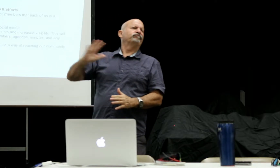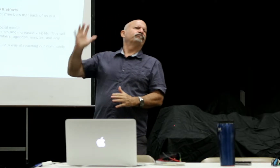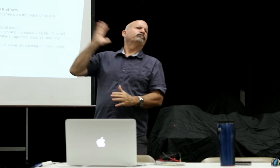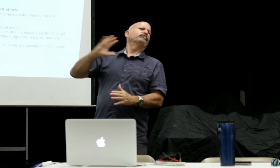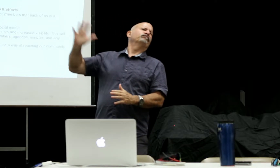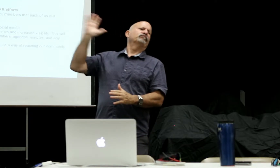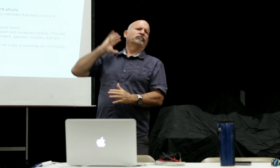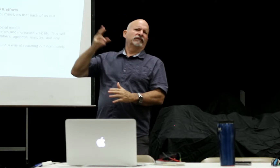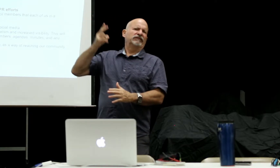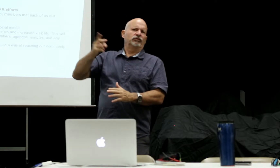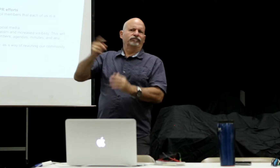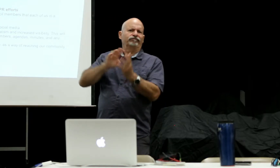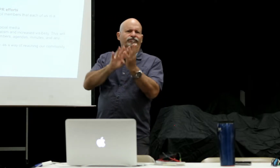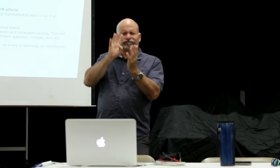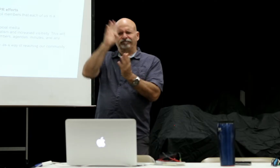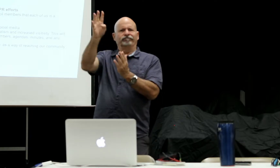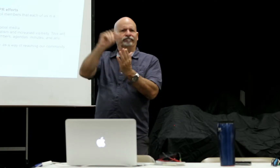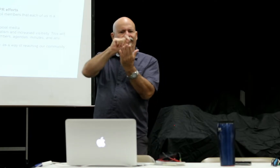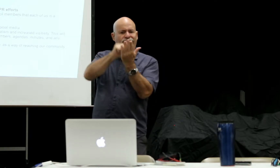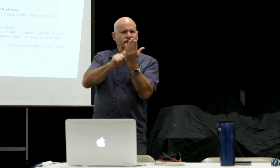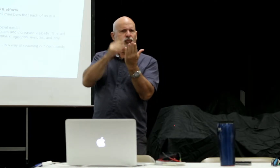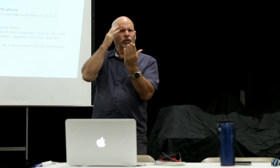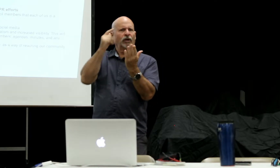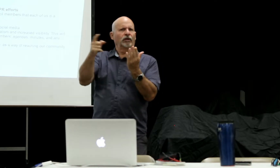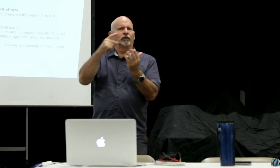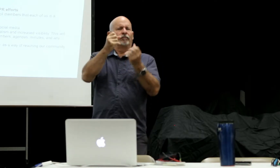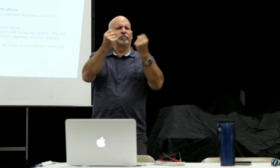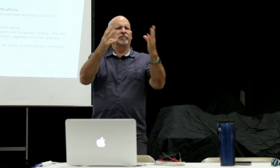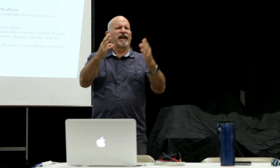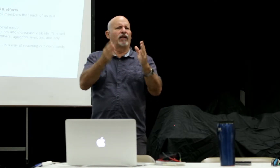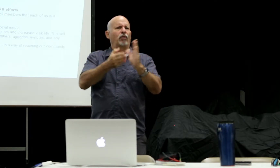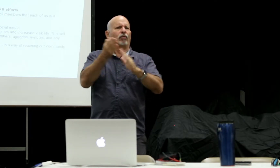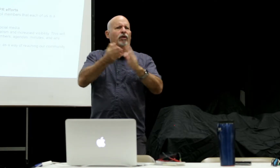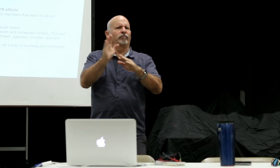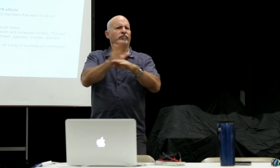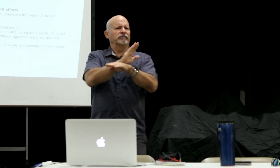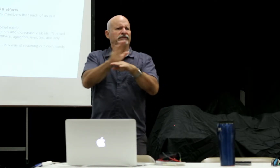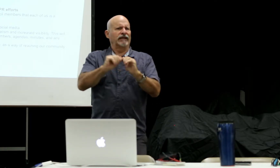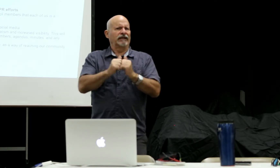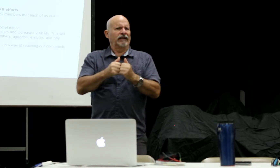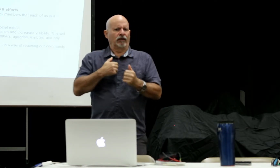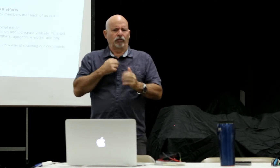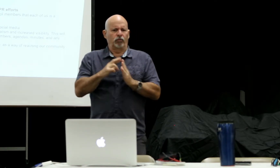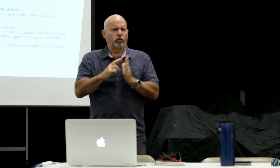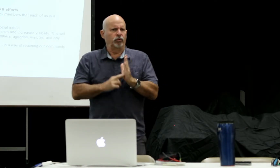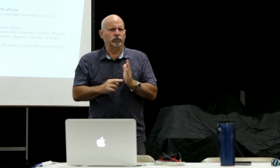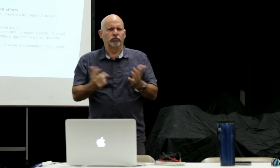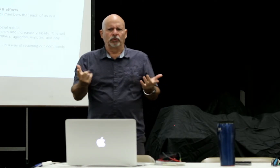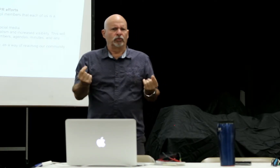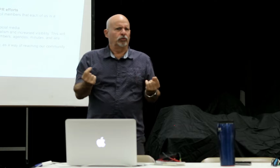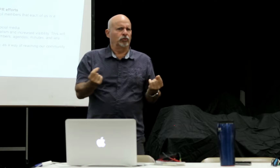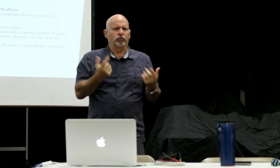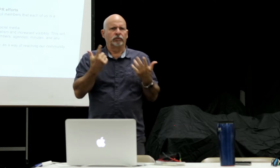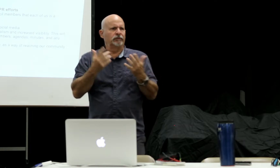That is something that has been used throughout history. It was written to be able to effectively and